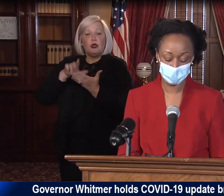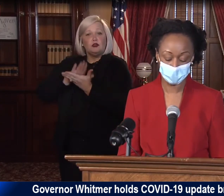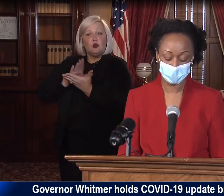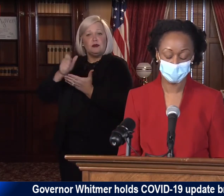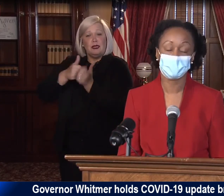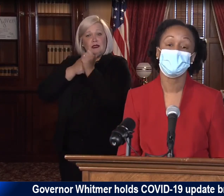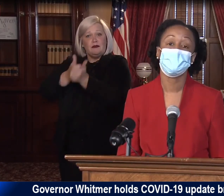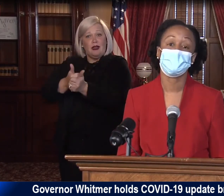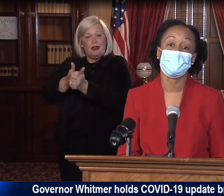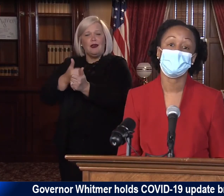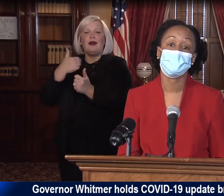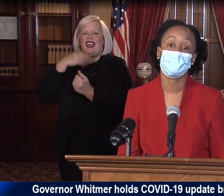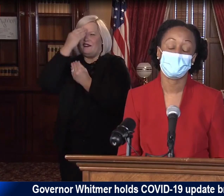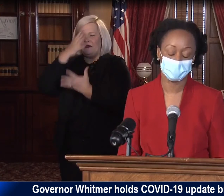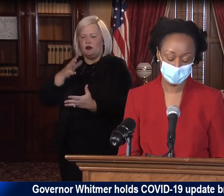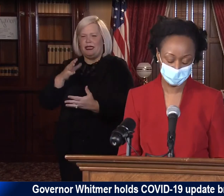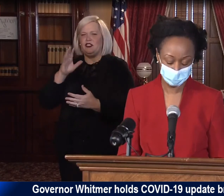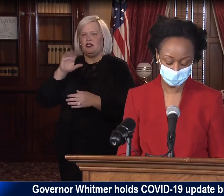at